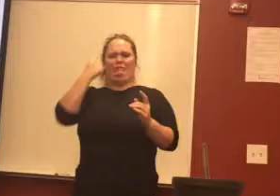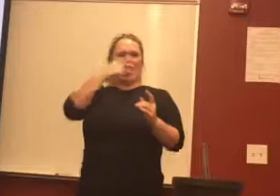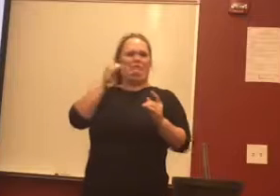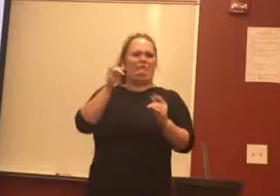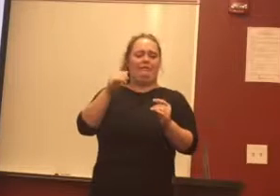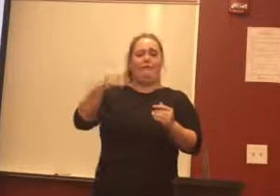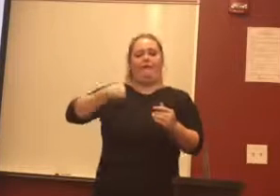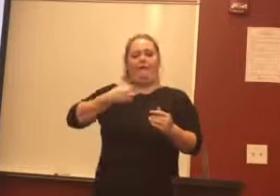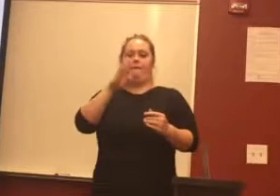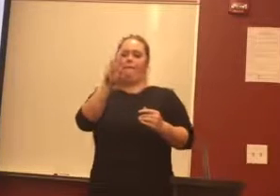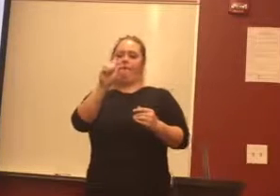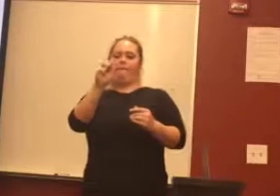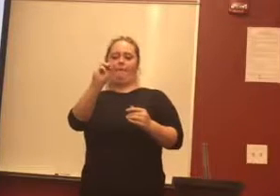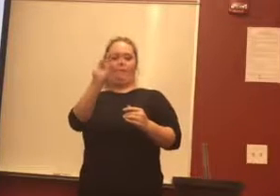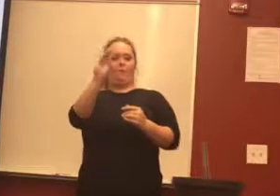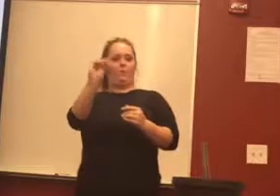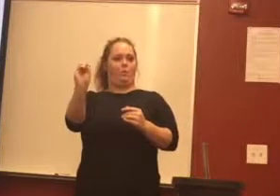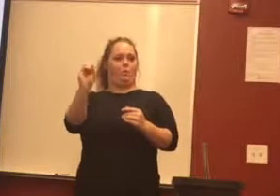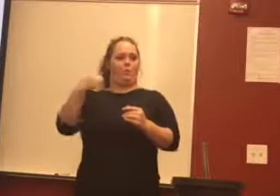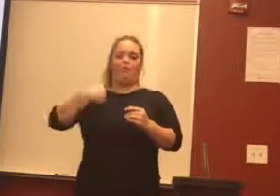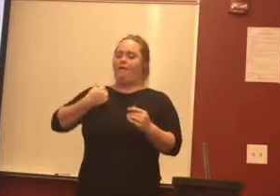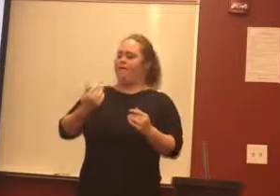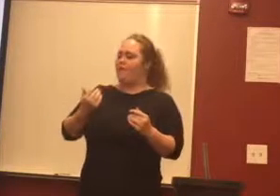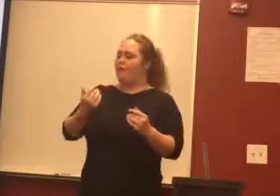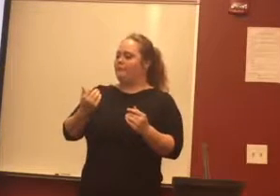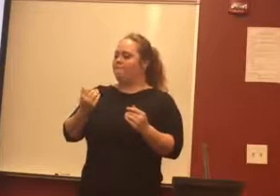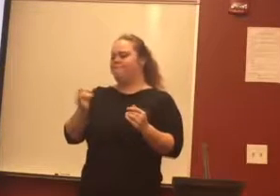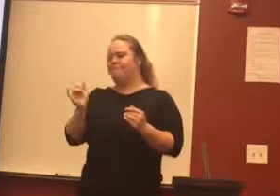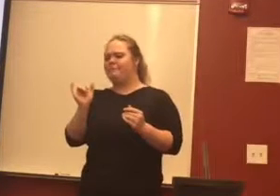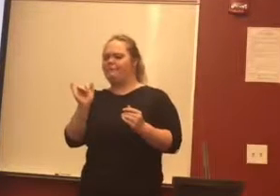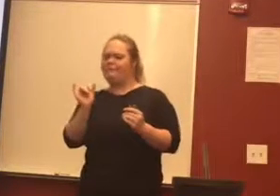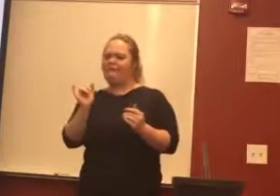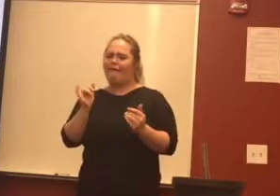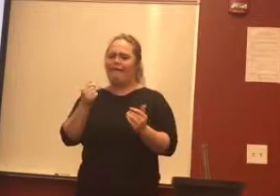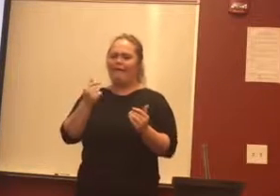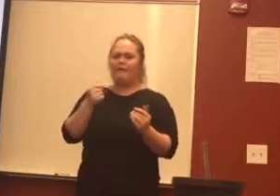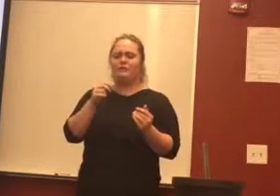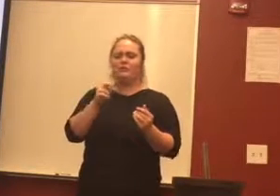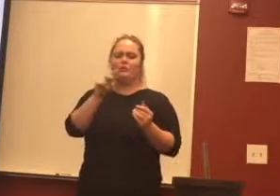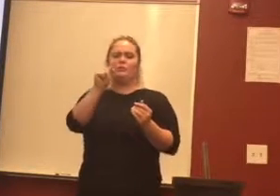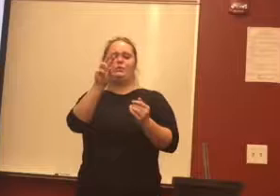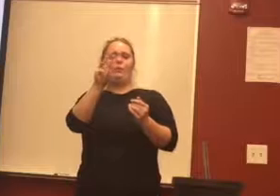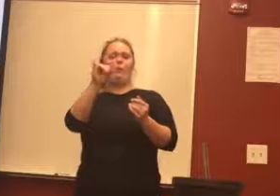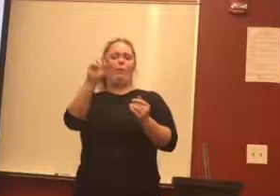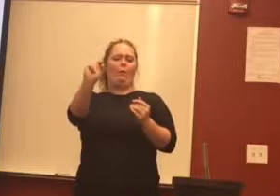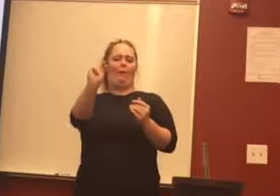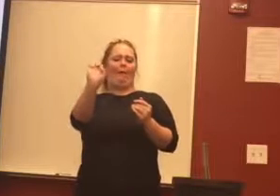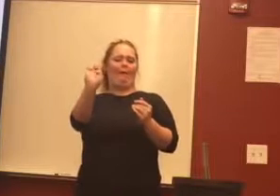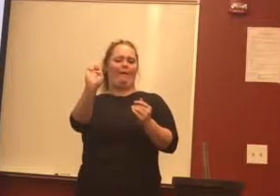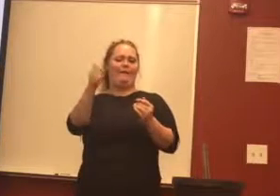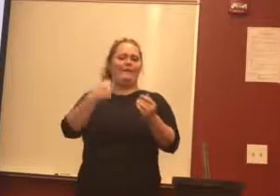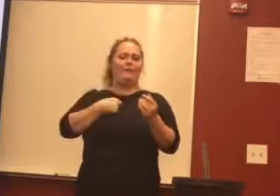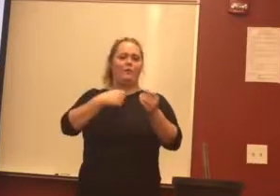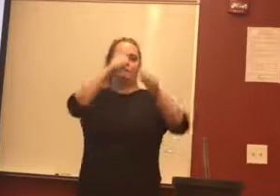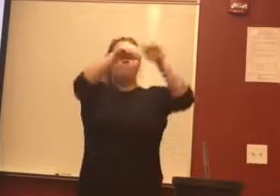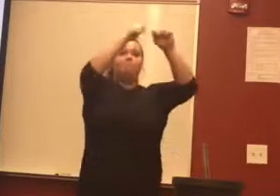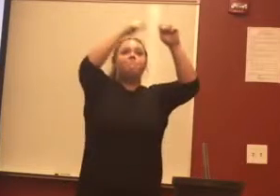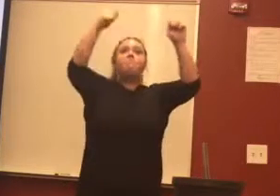and wrapped them together. They were just like how you tie your shoes. That's it. That was what was holding them